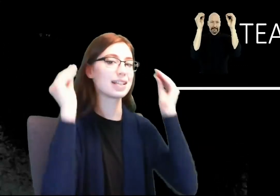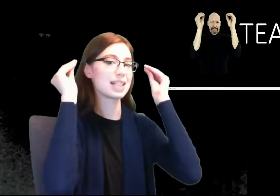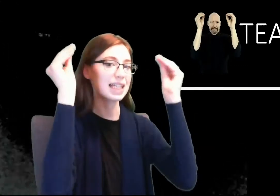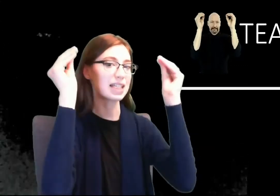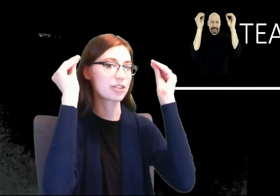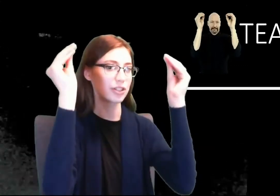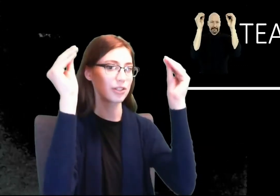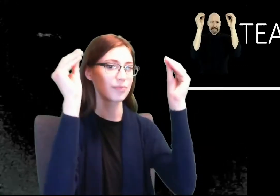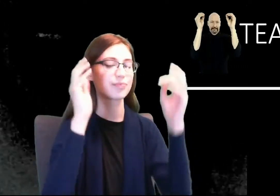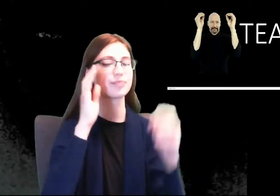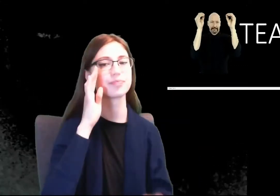Teach.